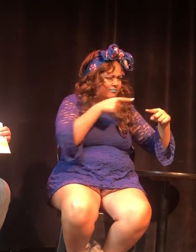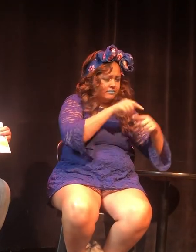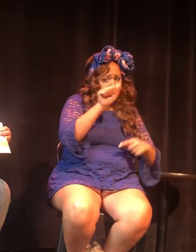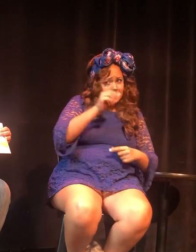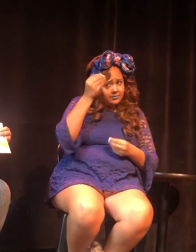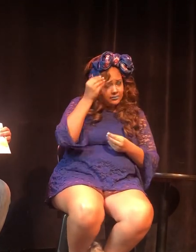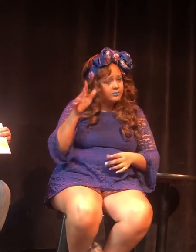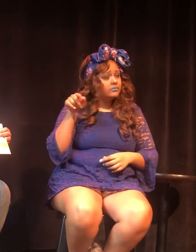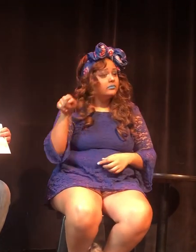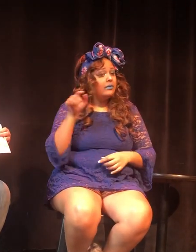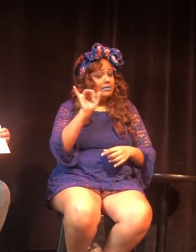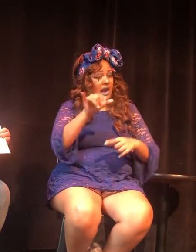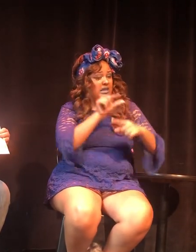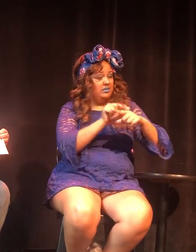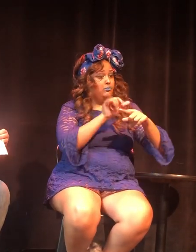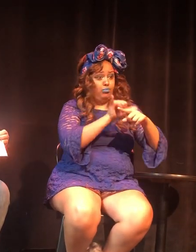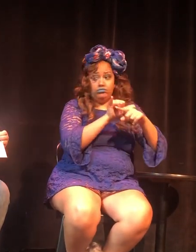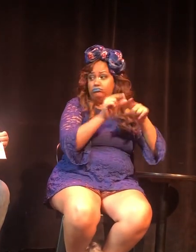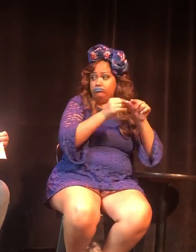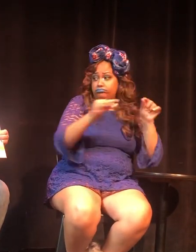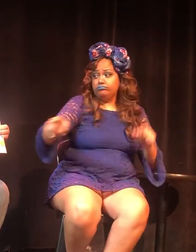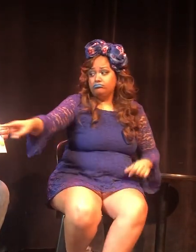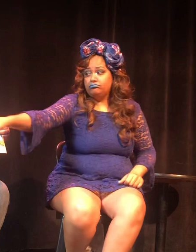Bilateral gylandromorphism.